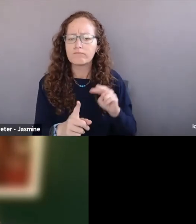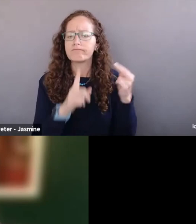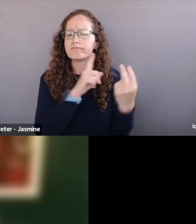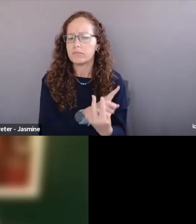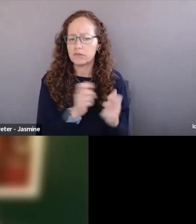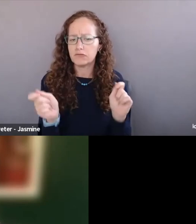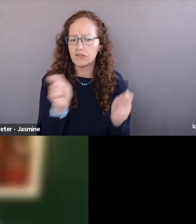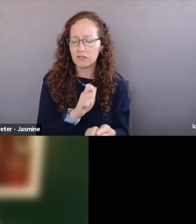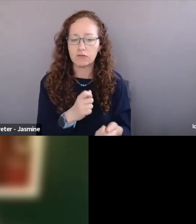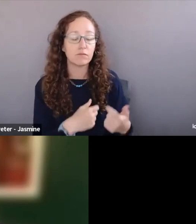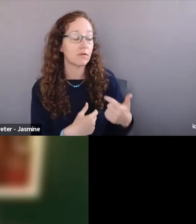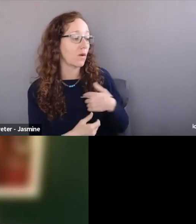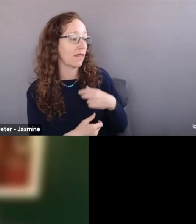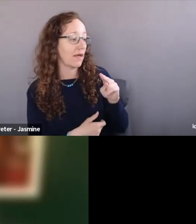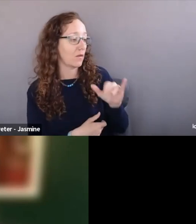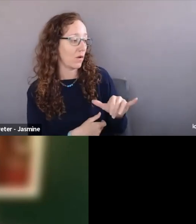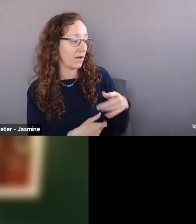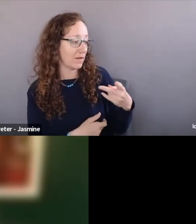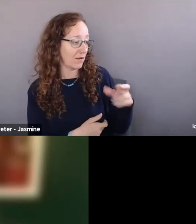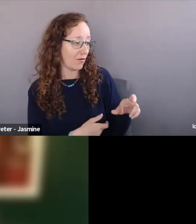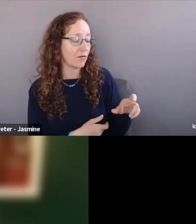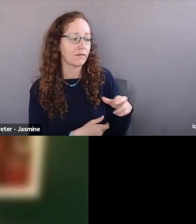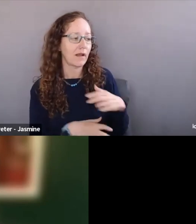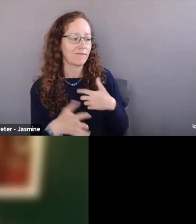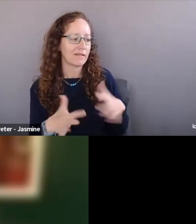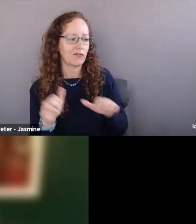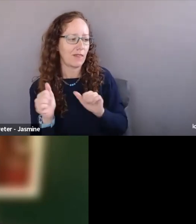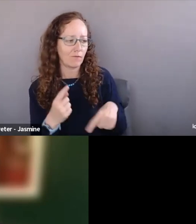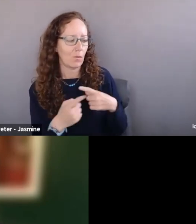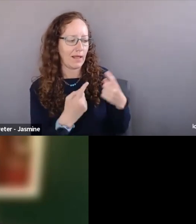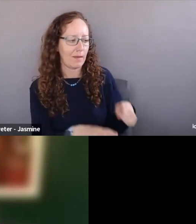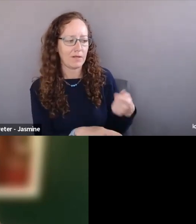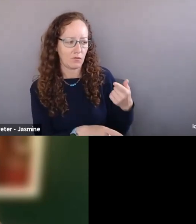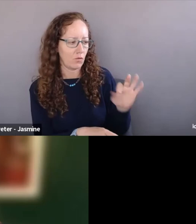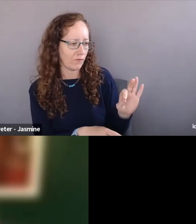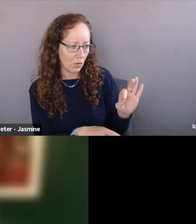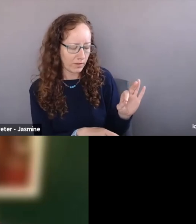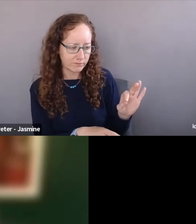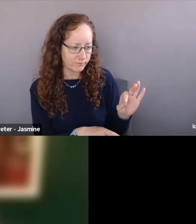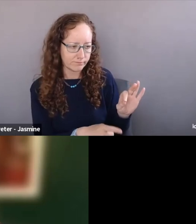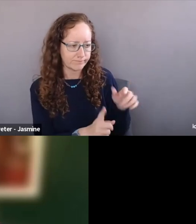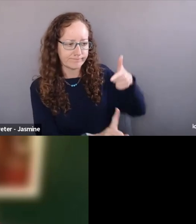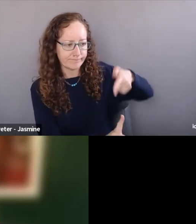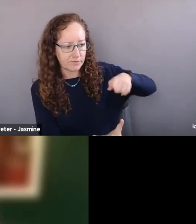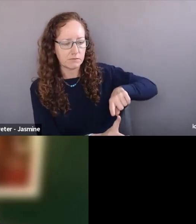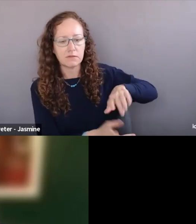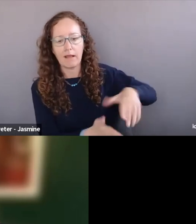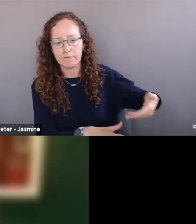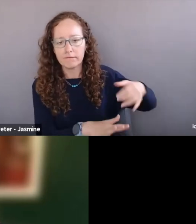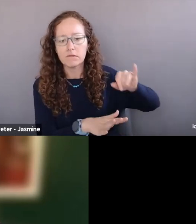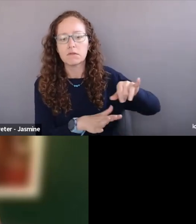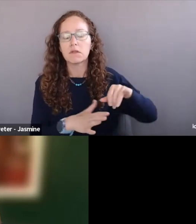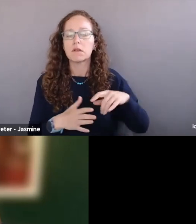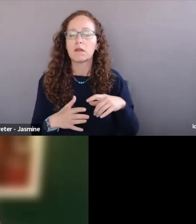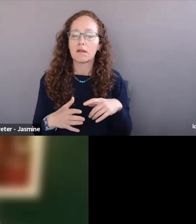George Floyd was murdered and COVID started. I started at Bennington in August of